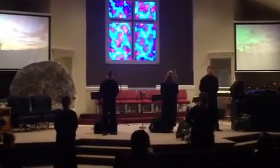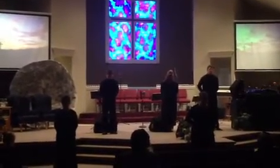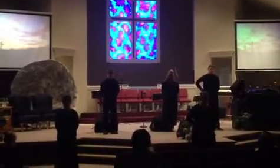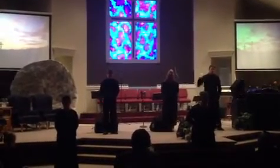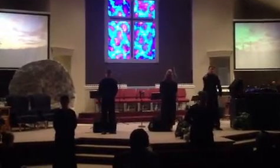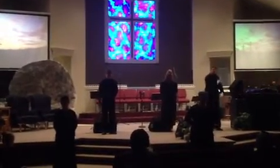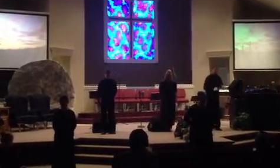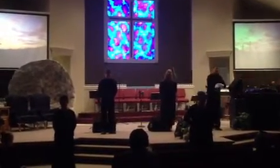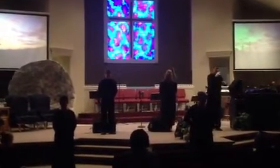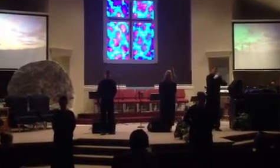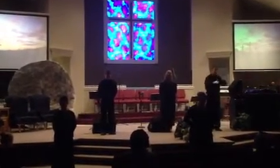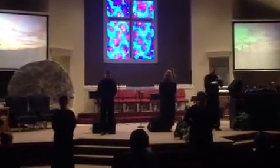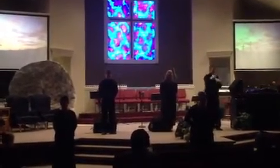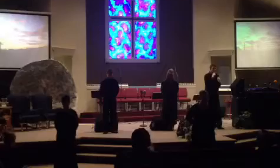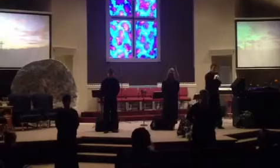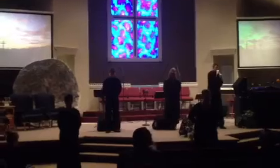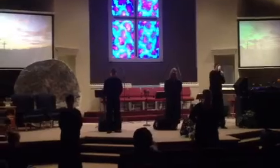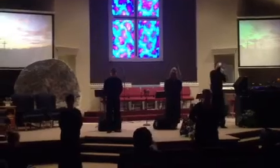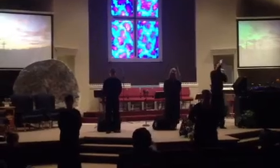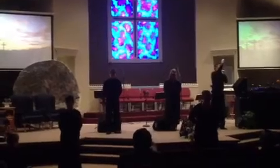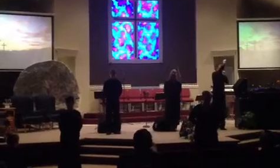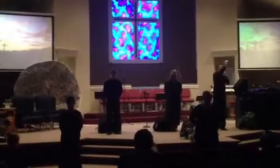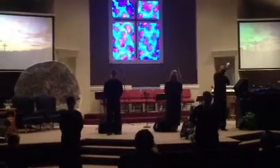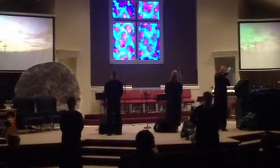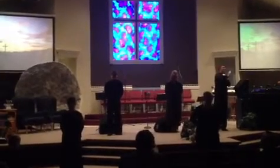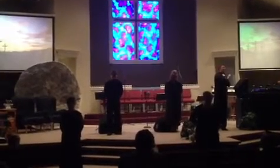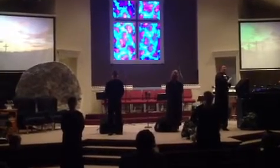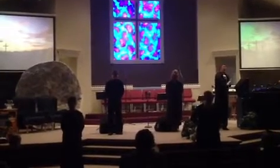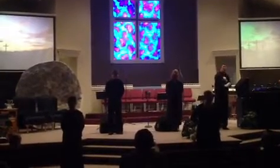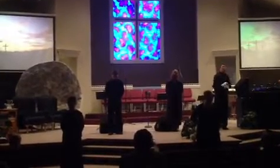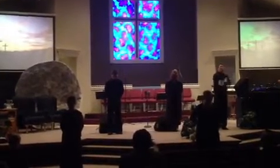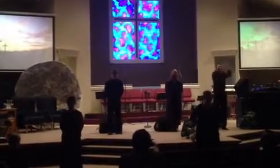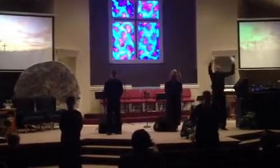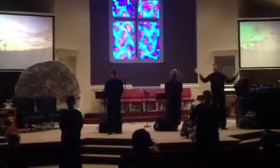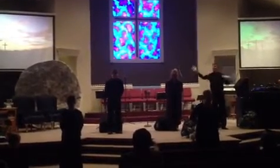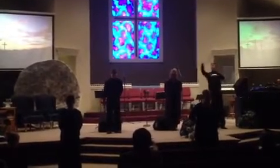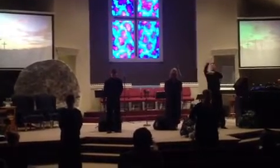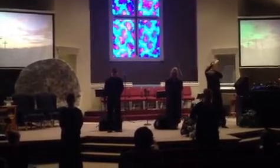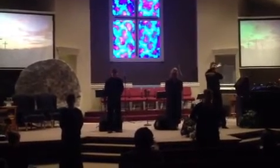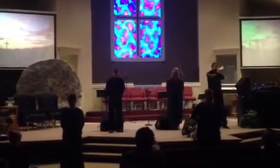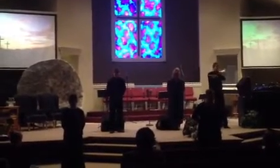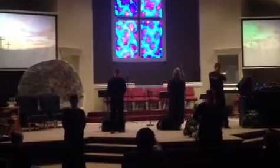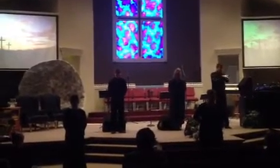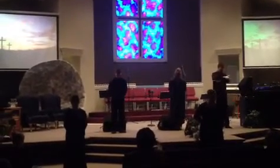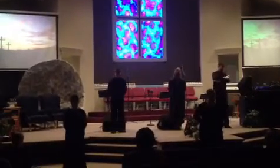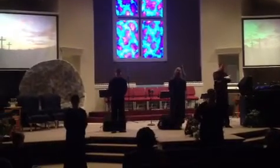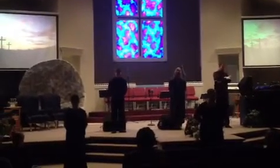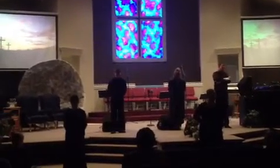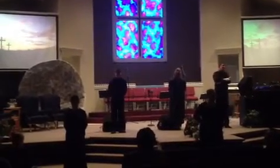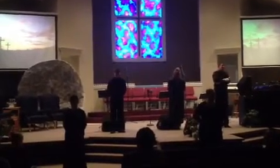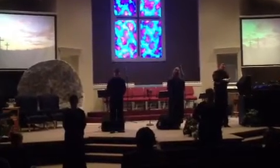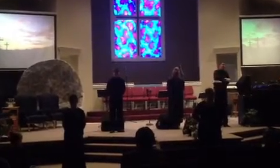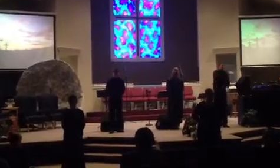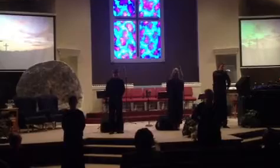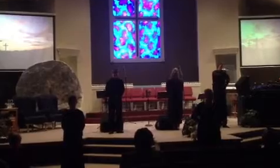Waking up this world, my light of day, from